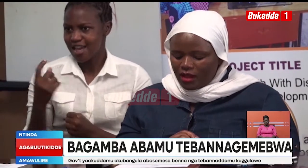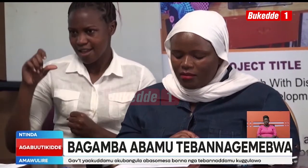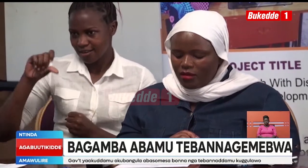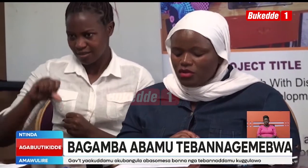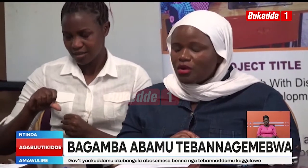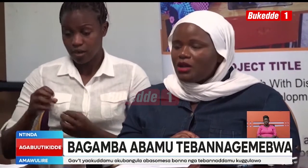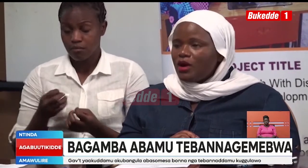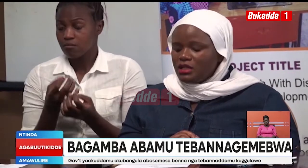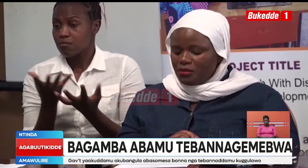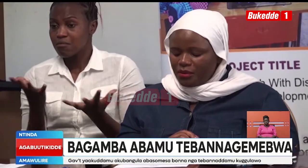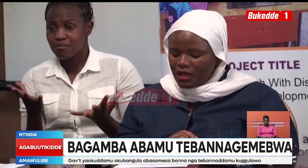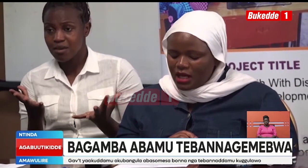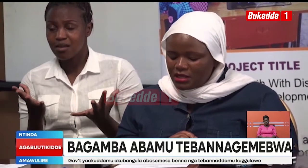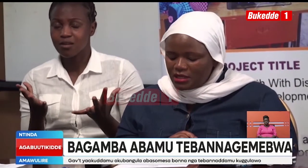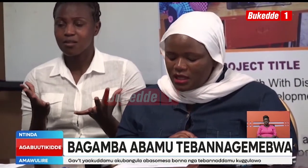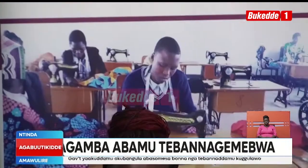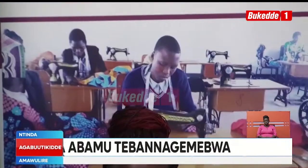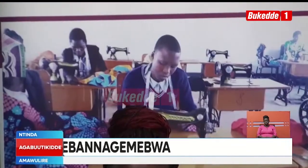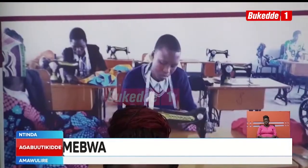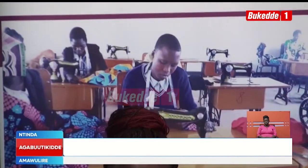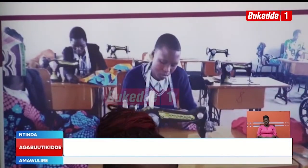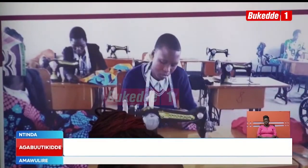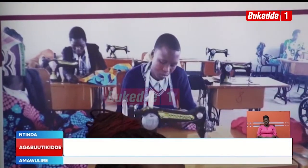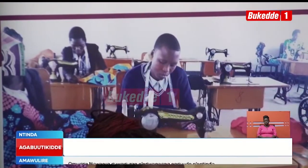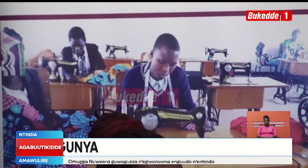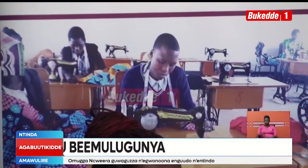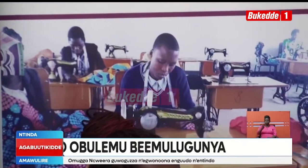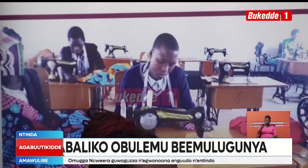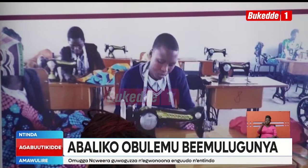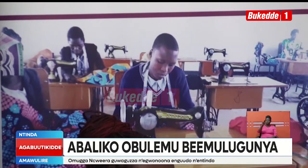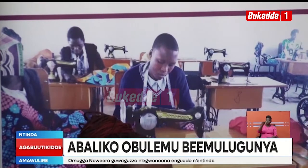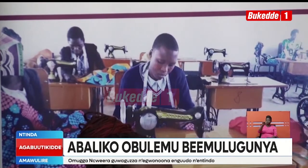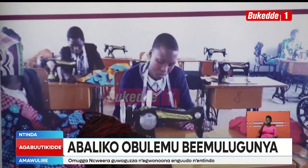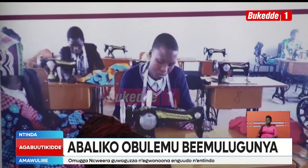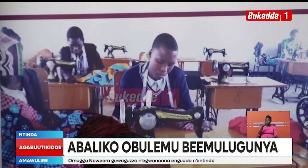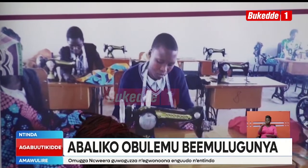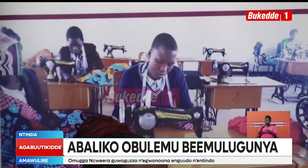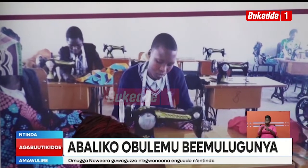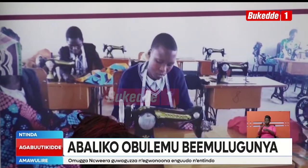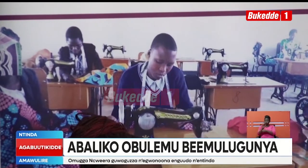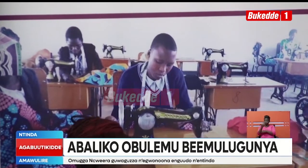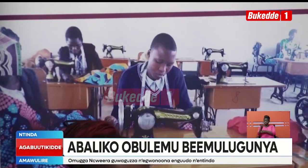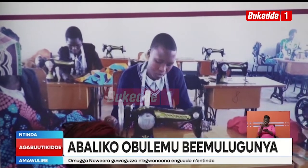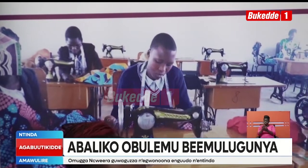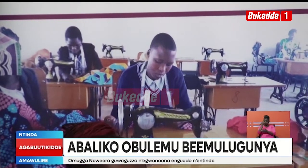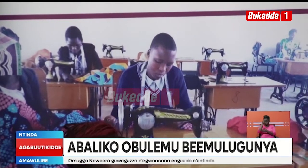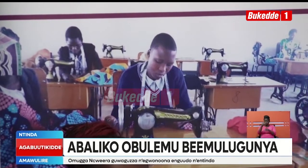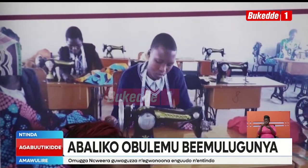of them to unwanted pregnancies. We have to get workers from